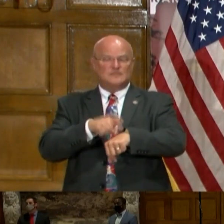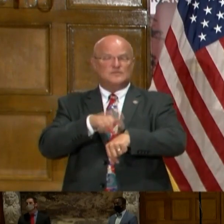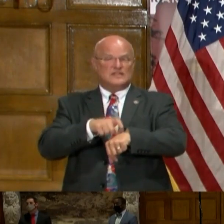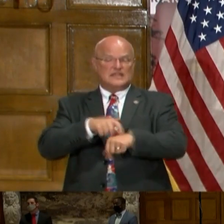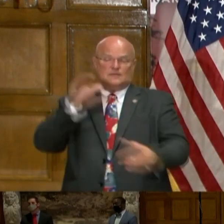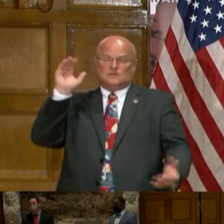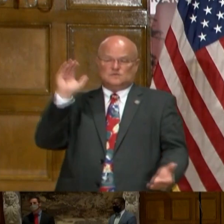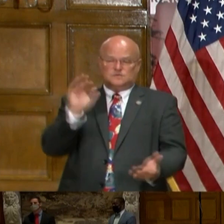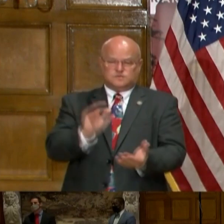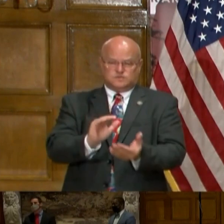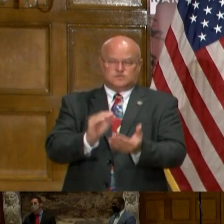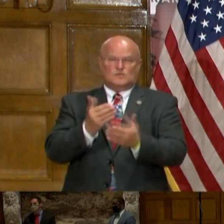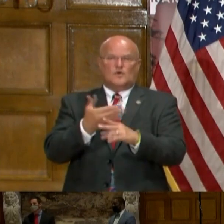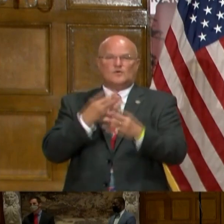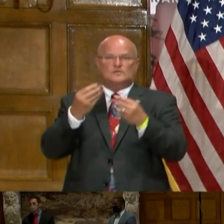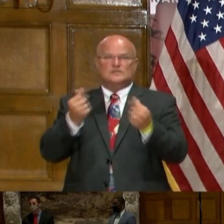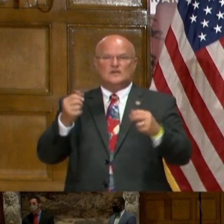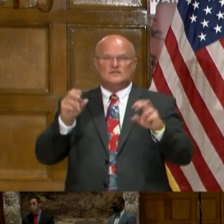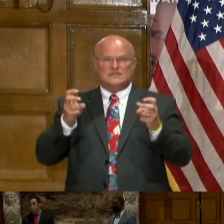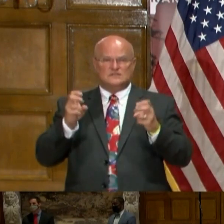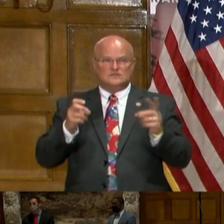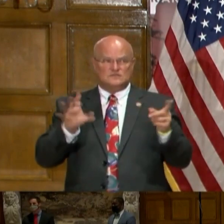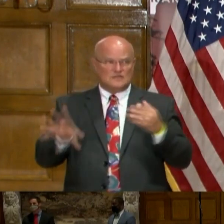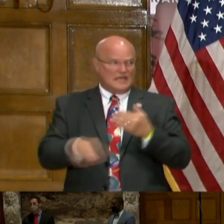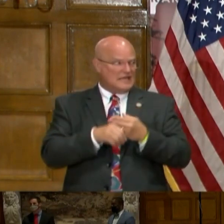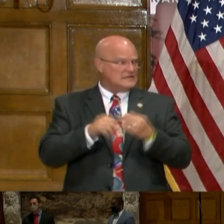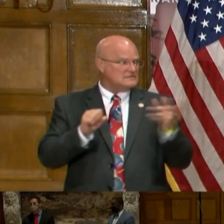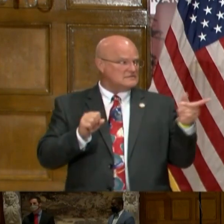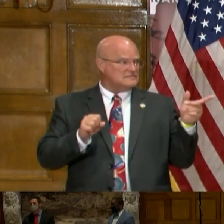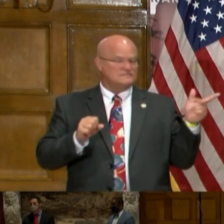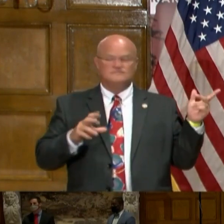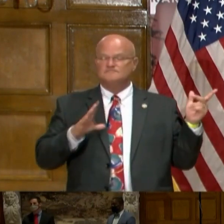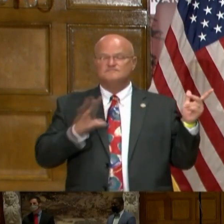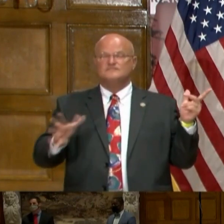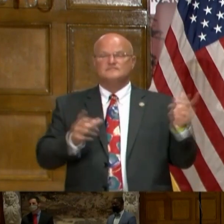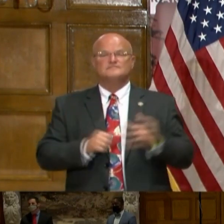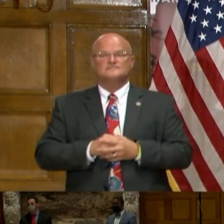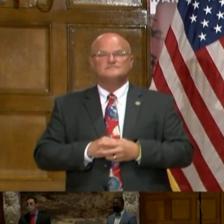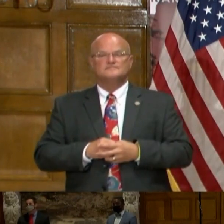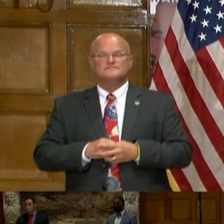before we resolve those issues. Did you have anything else to add to that, Stephanie? Okay.